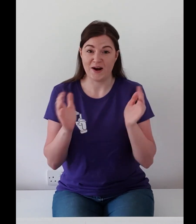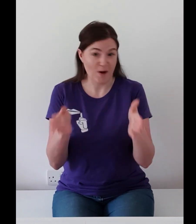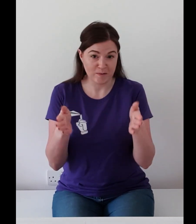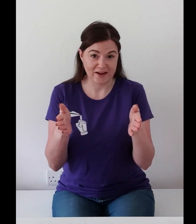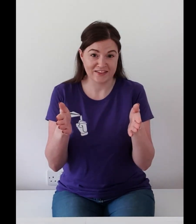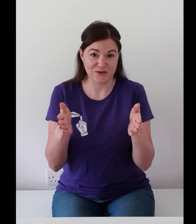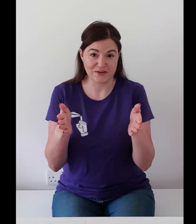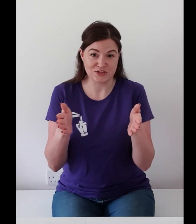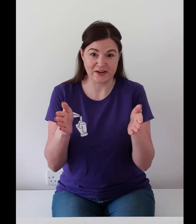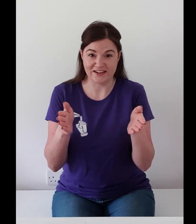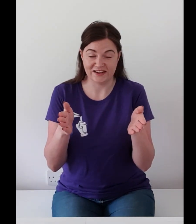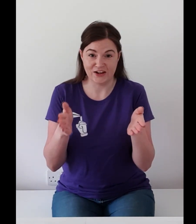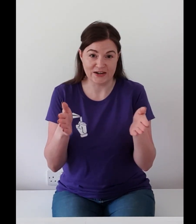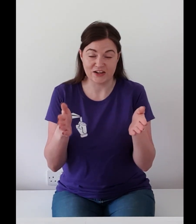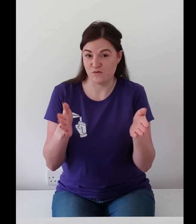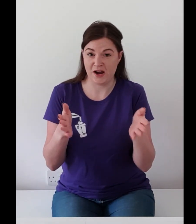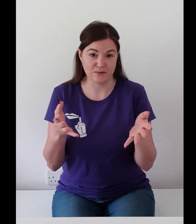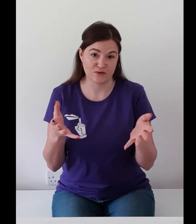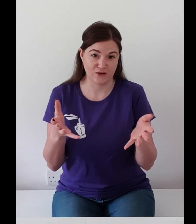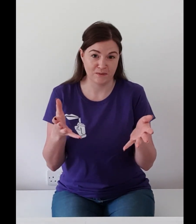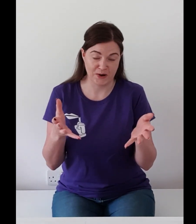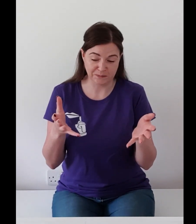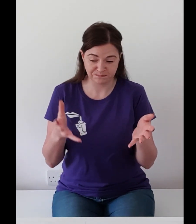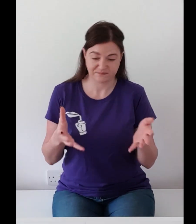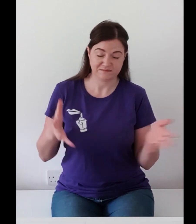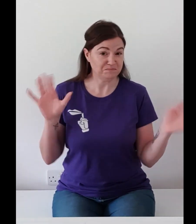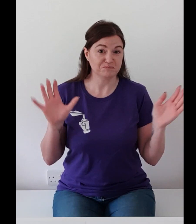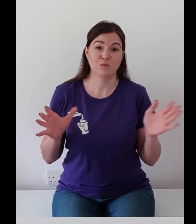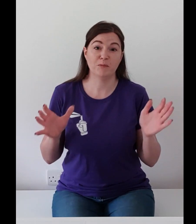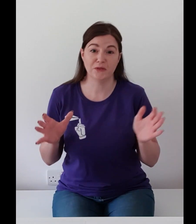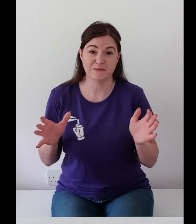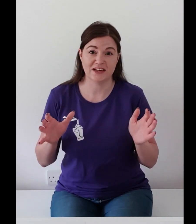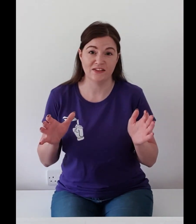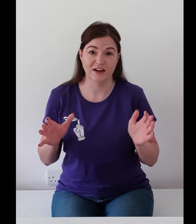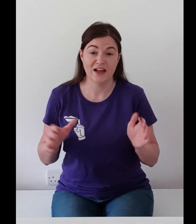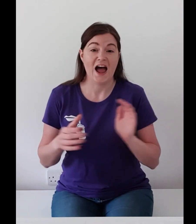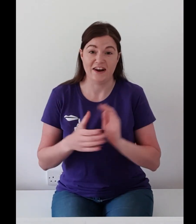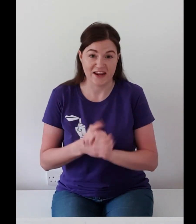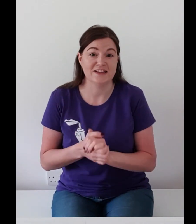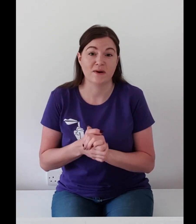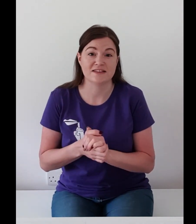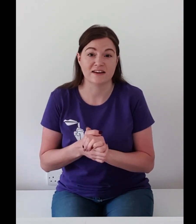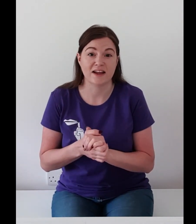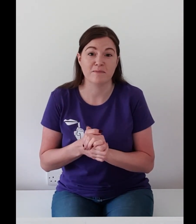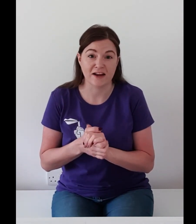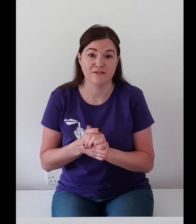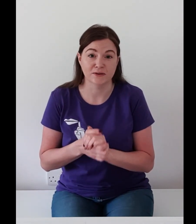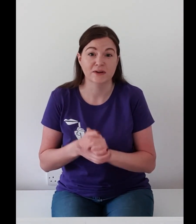I'm hoping that you're enjoying learning and you've been able to follow along. We'll put them together, and here's where it's going to get painful.